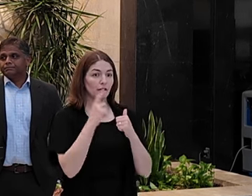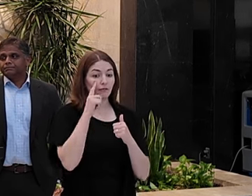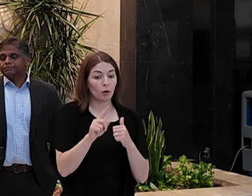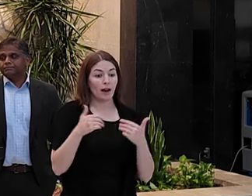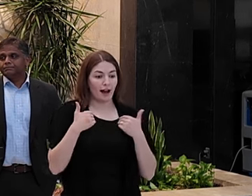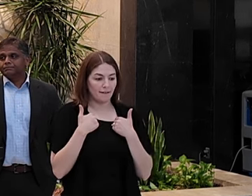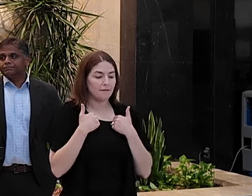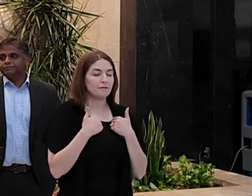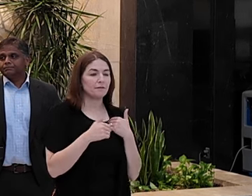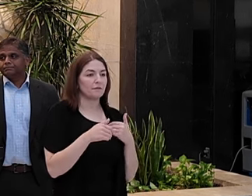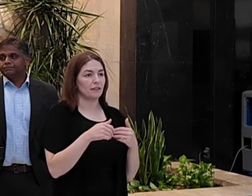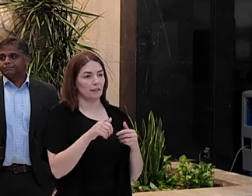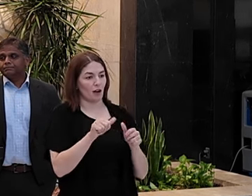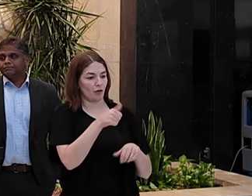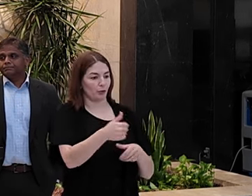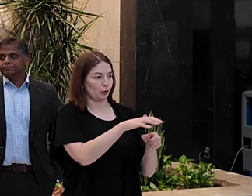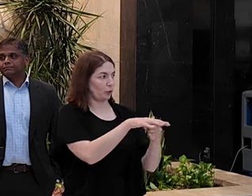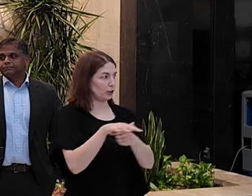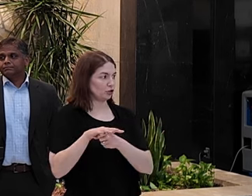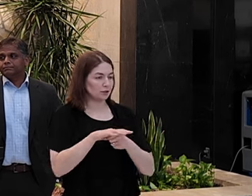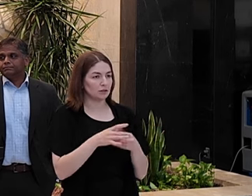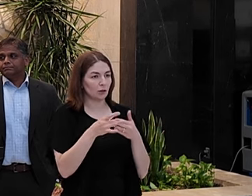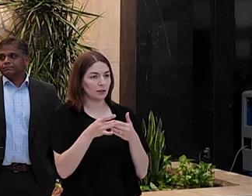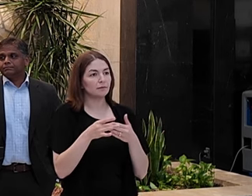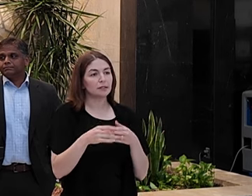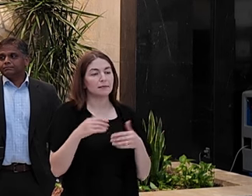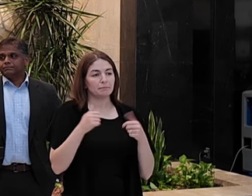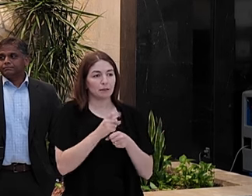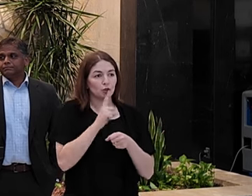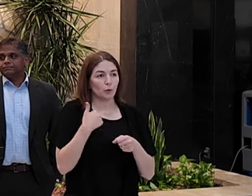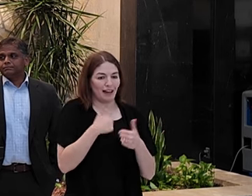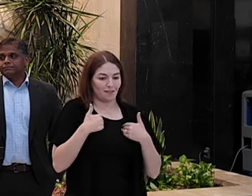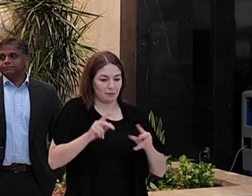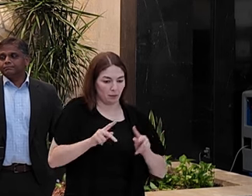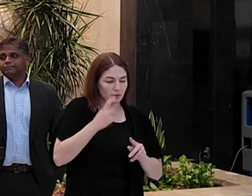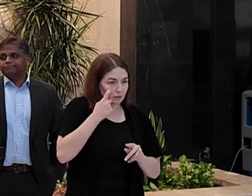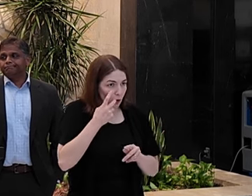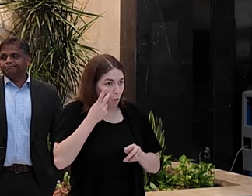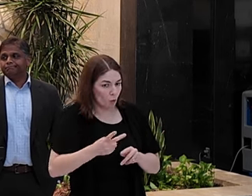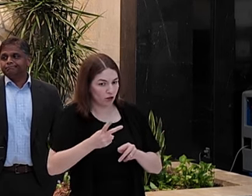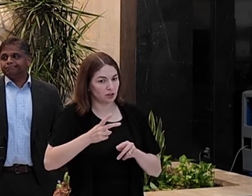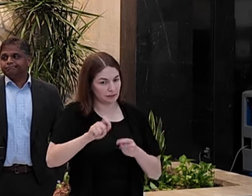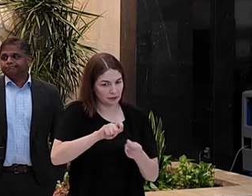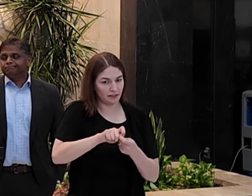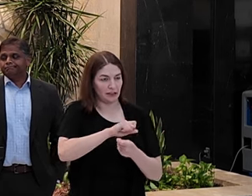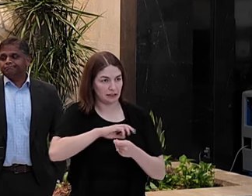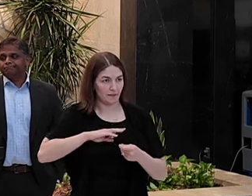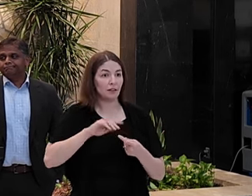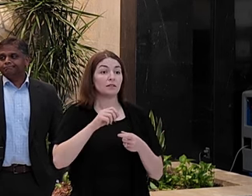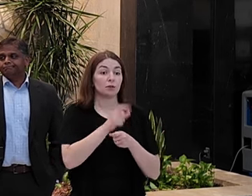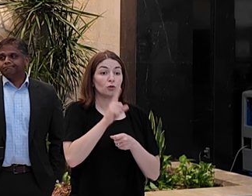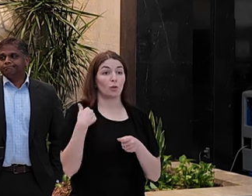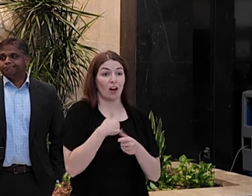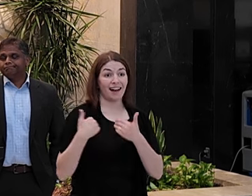satellite locations to make sure that they have boots on the ground, eyes on the workforce, to make sure that we hold ourselves accountable, and two, that we